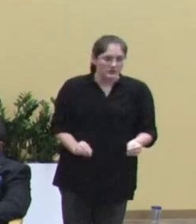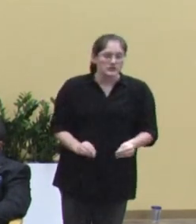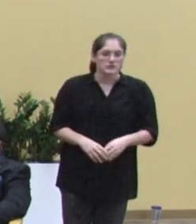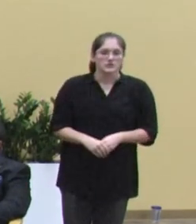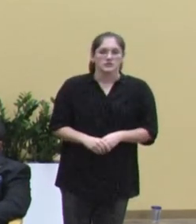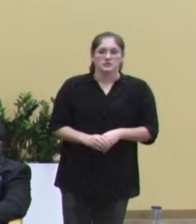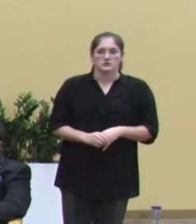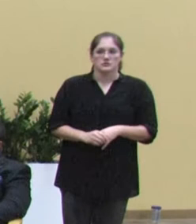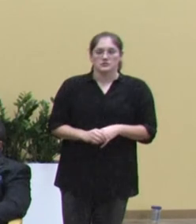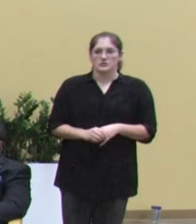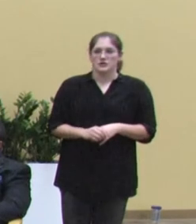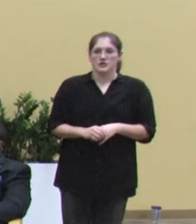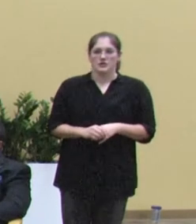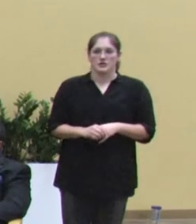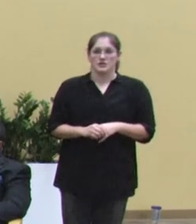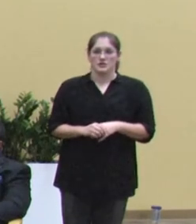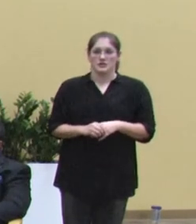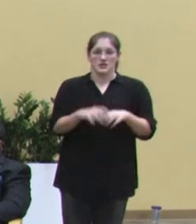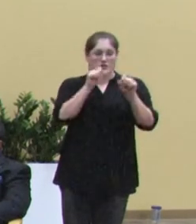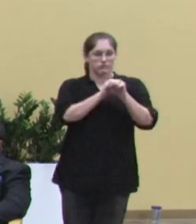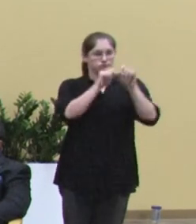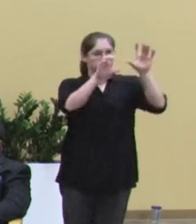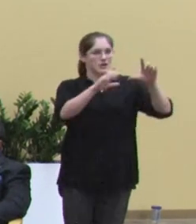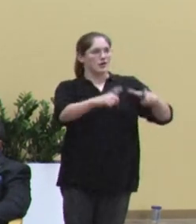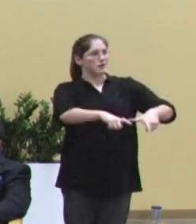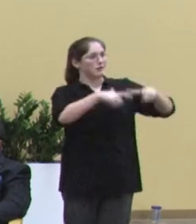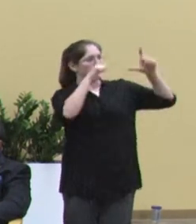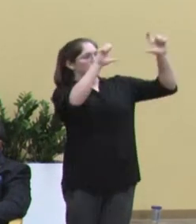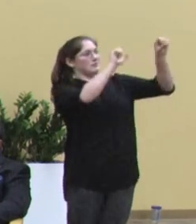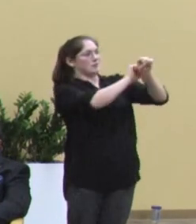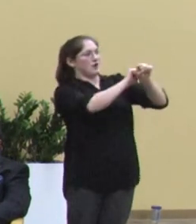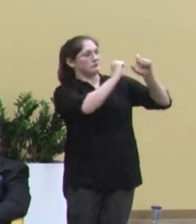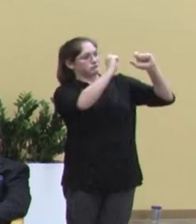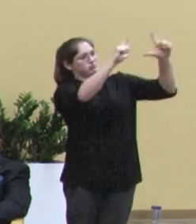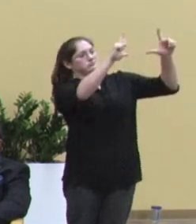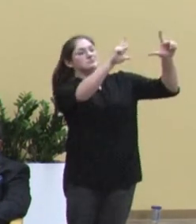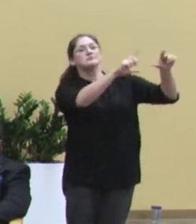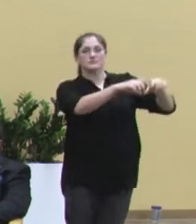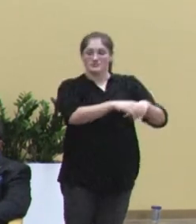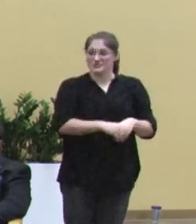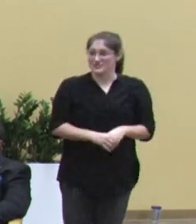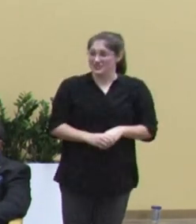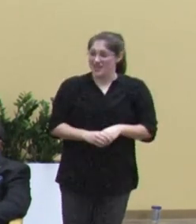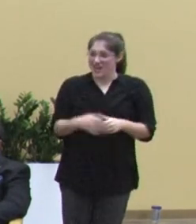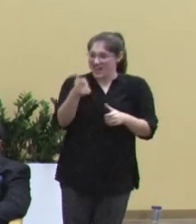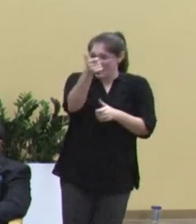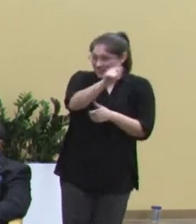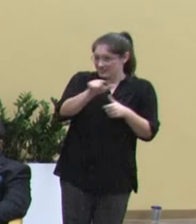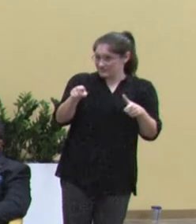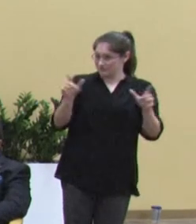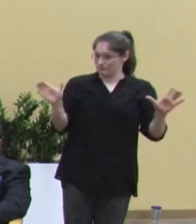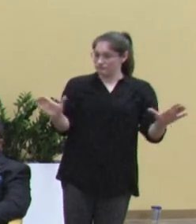Because they were trying to get everything blocked to have achieved anything.